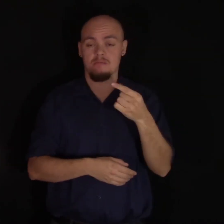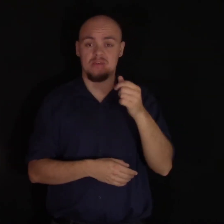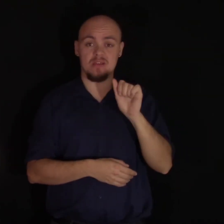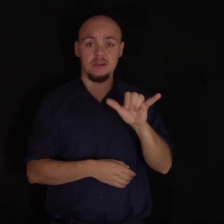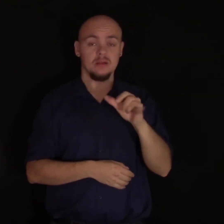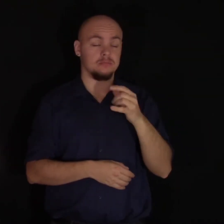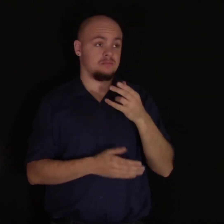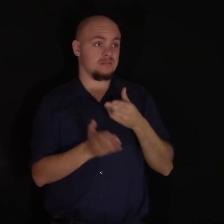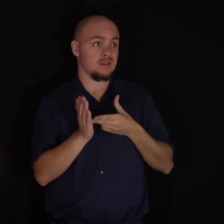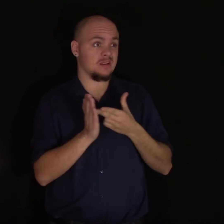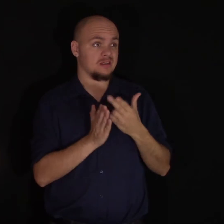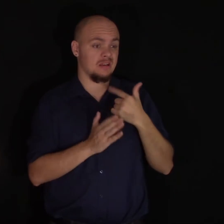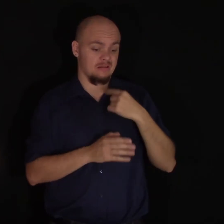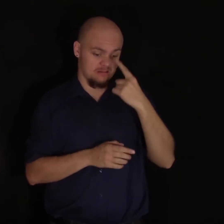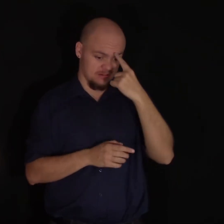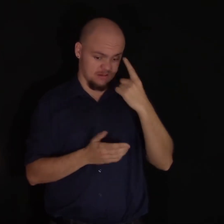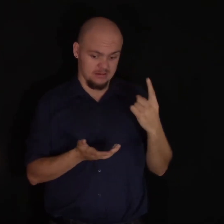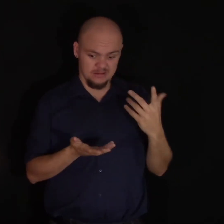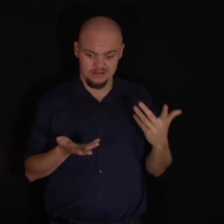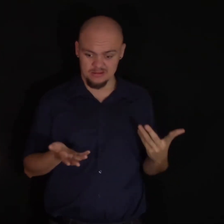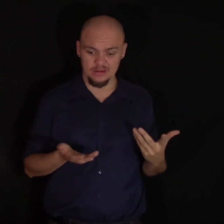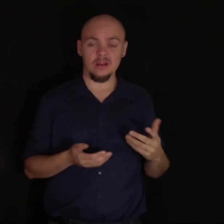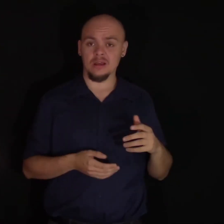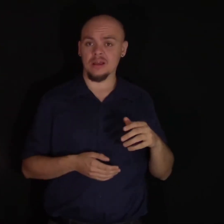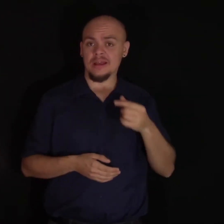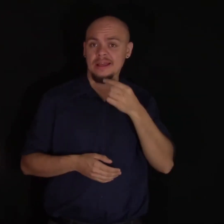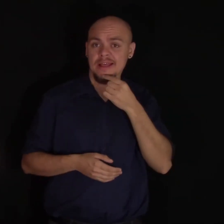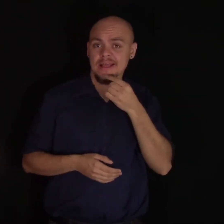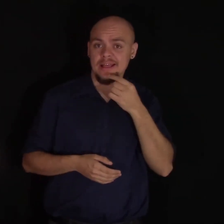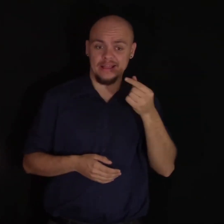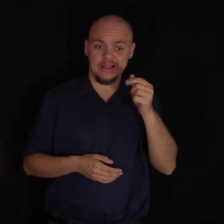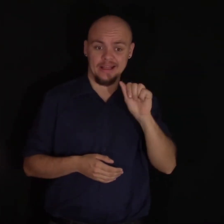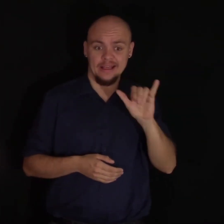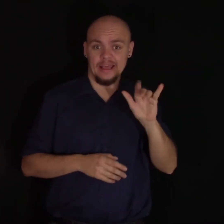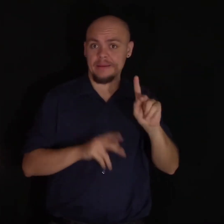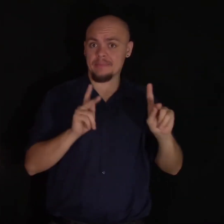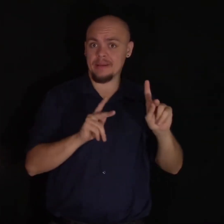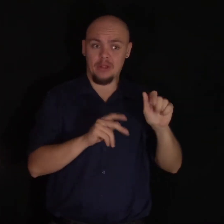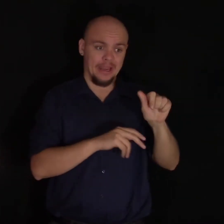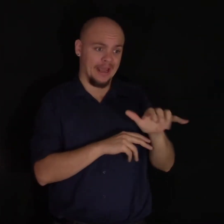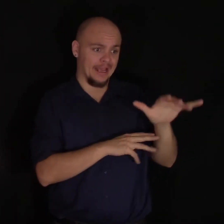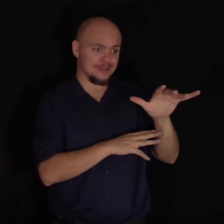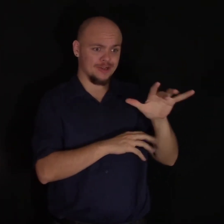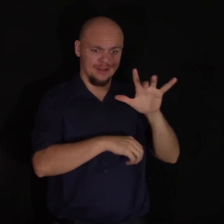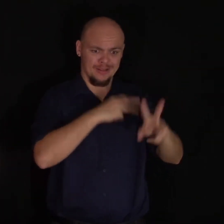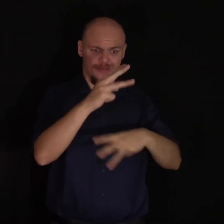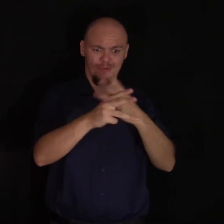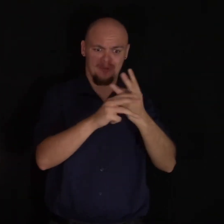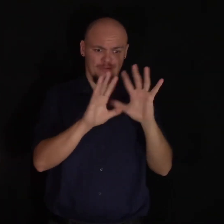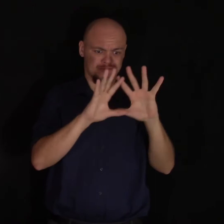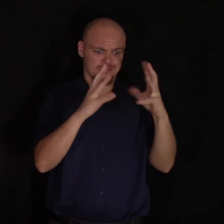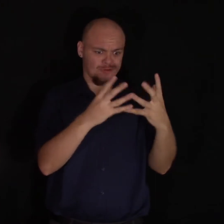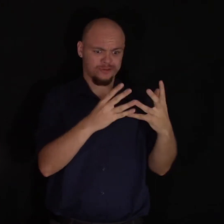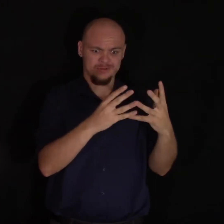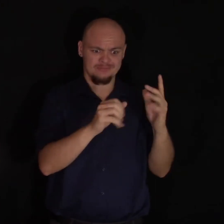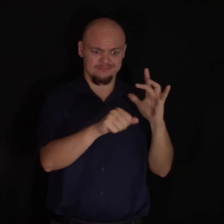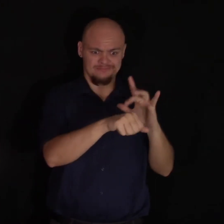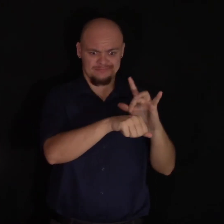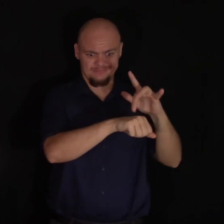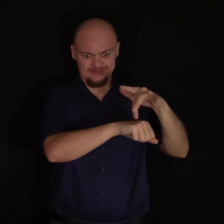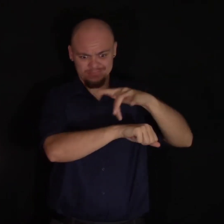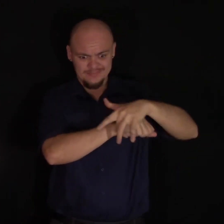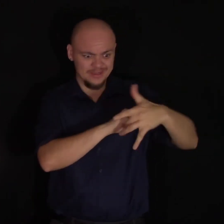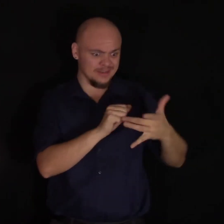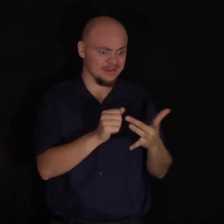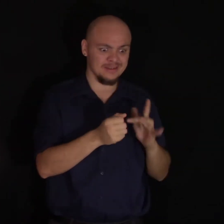right. Of course, there are gay people in Asia, just as there are gay people in every part of the world. But is the idea of living